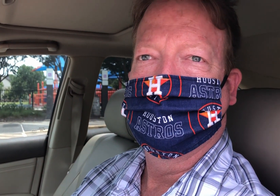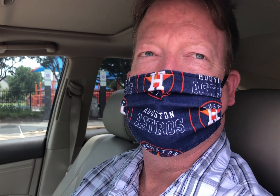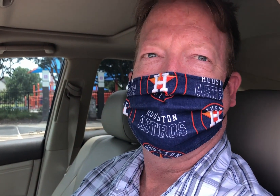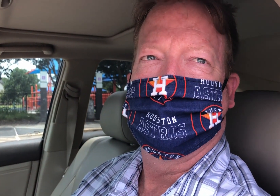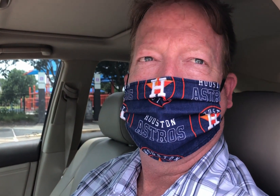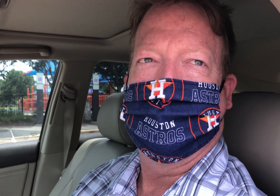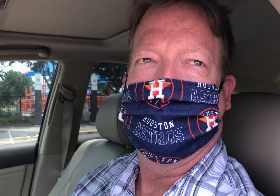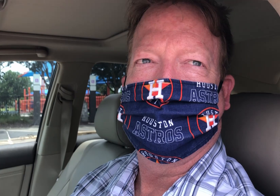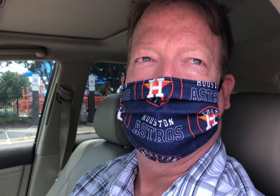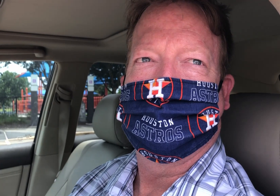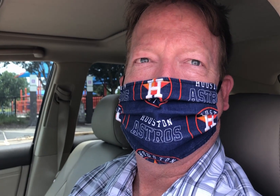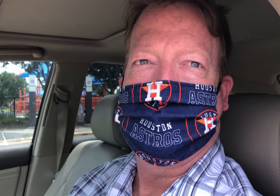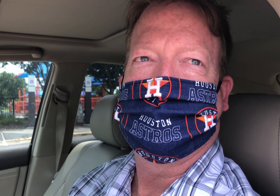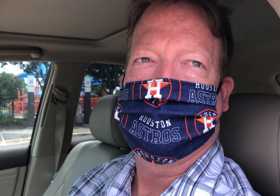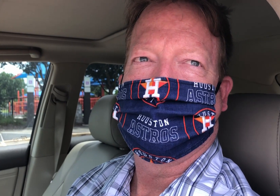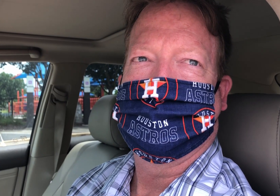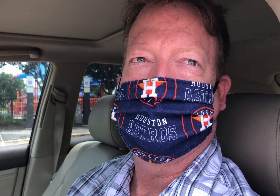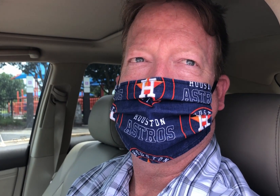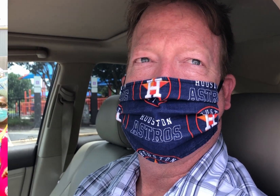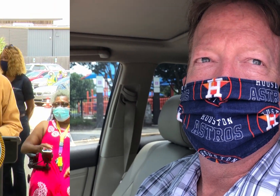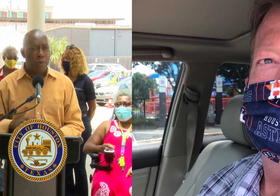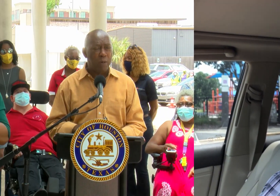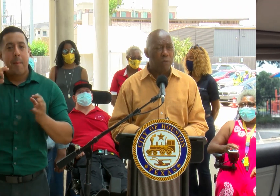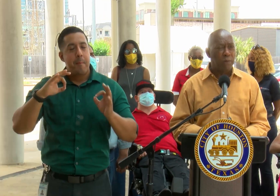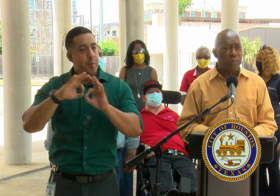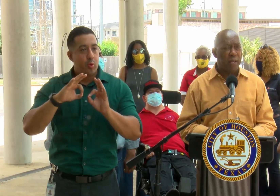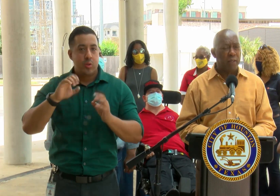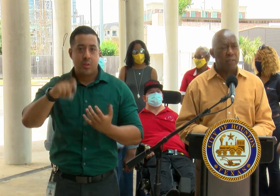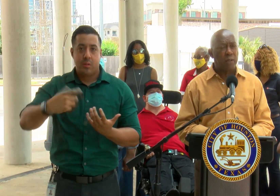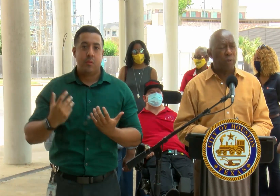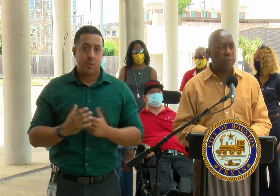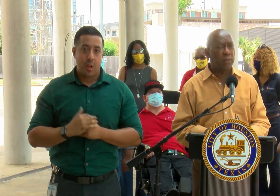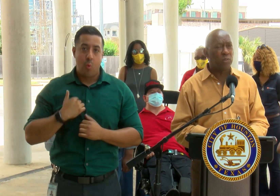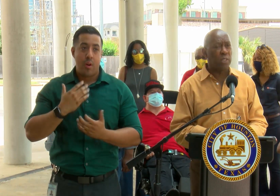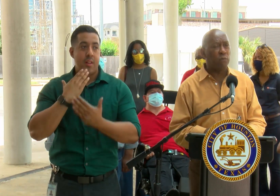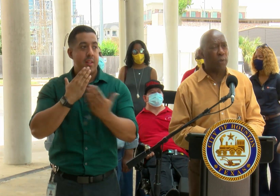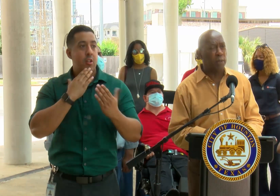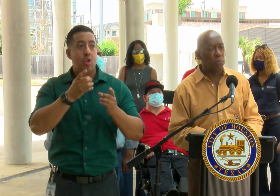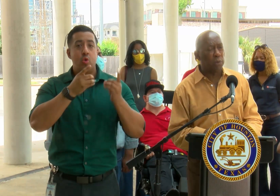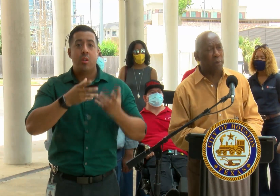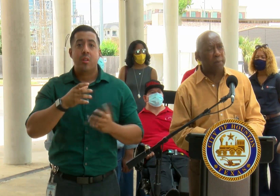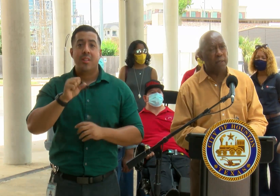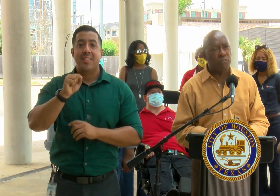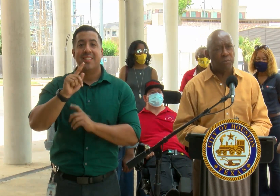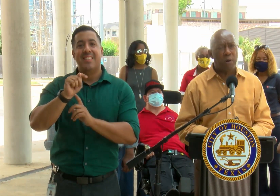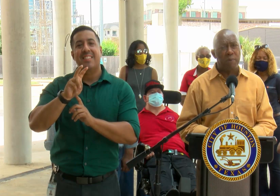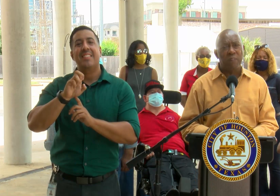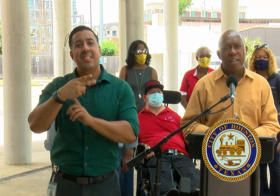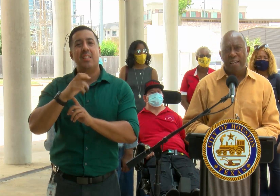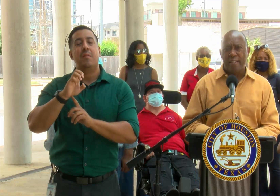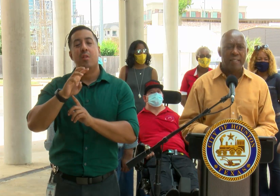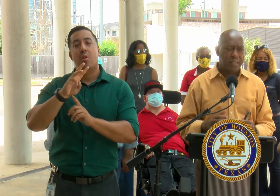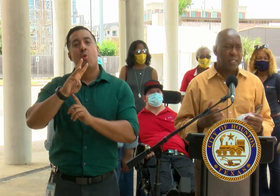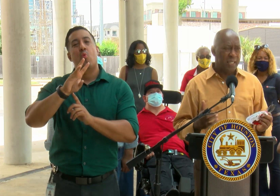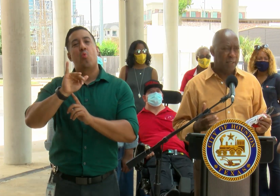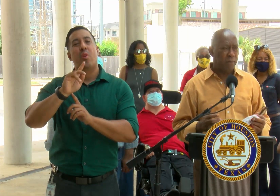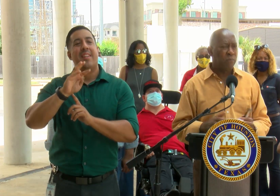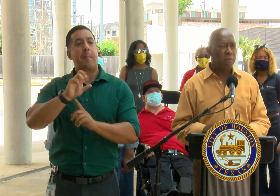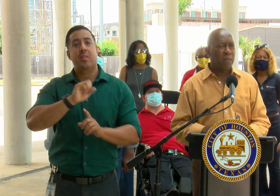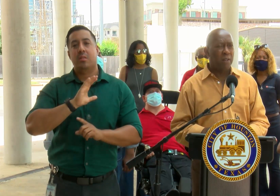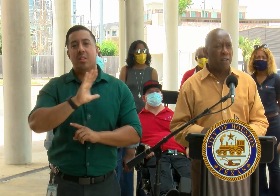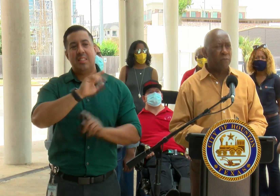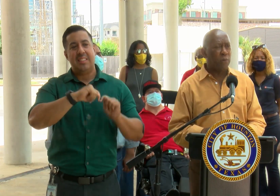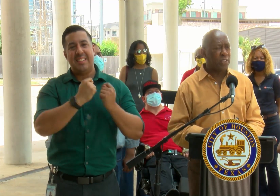common illness that we're going to have to protect ourselves against. And I want to thank Director Steve Williams with the Public Health Department and his